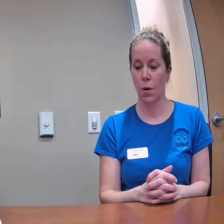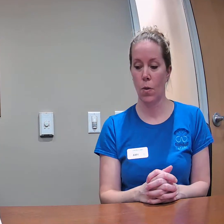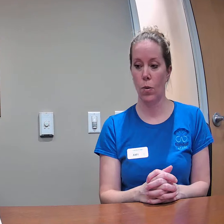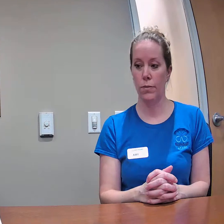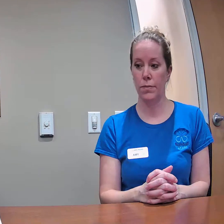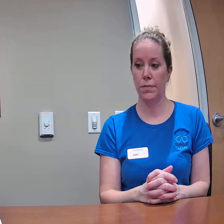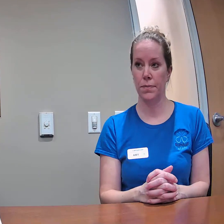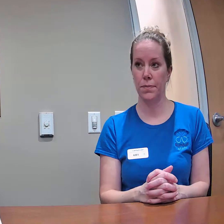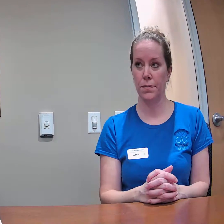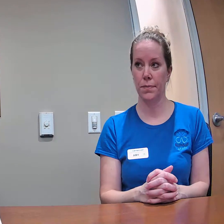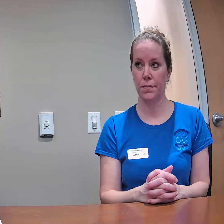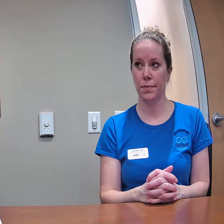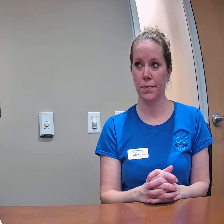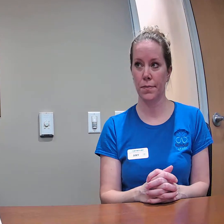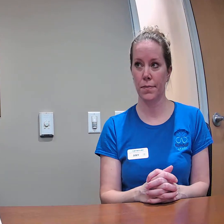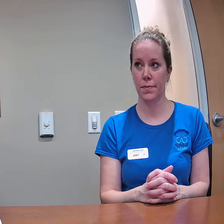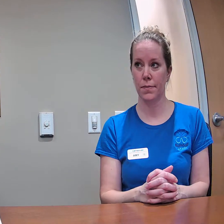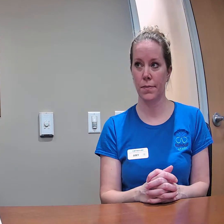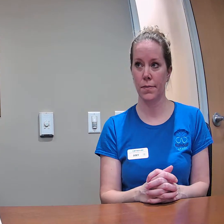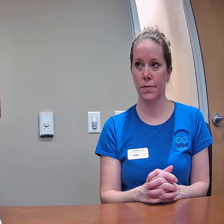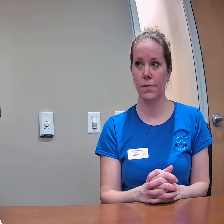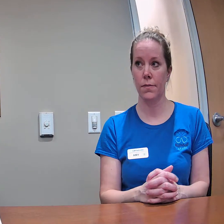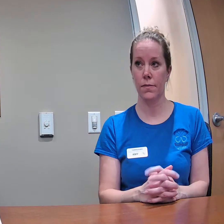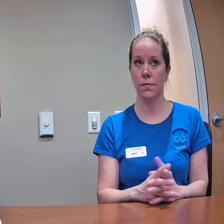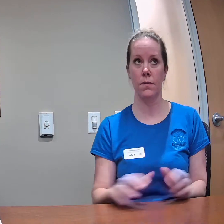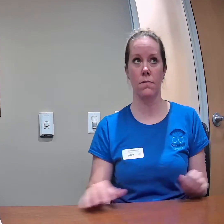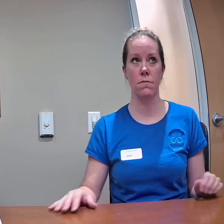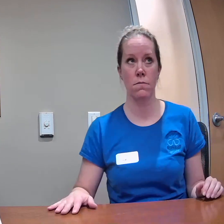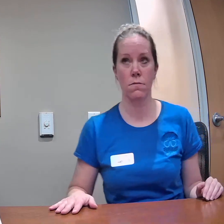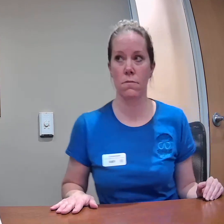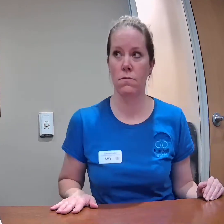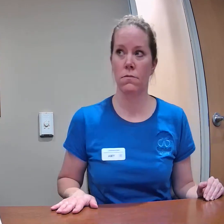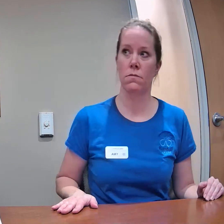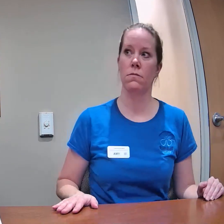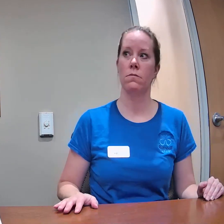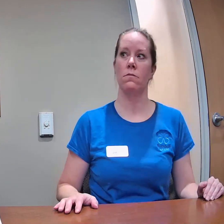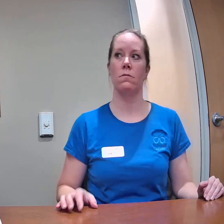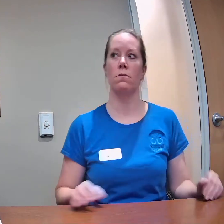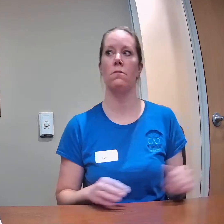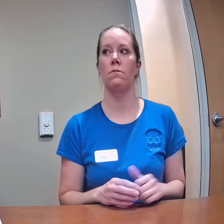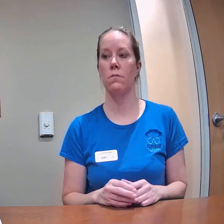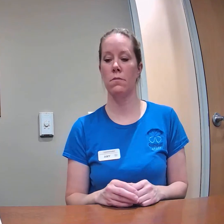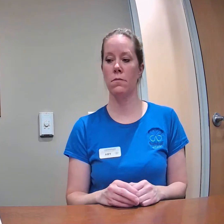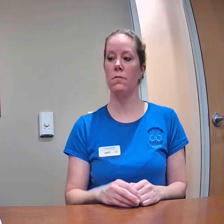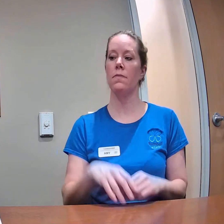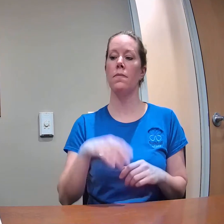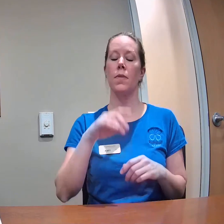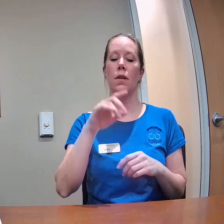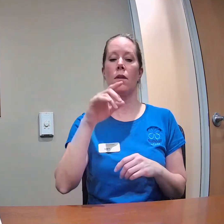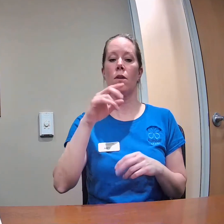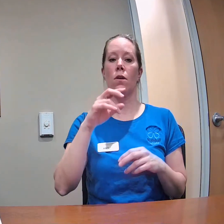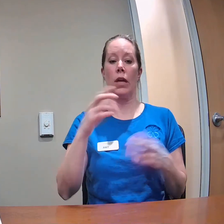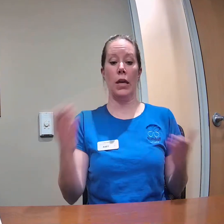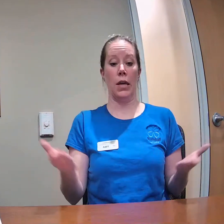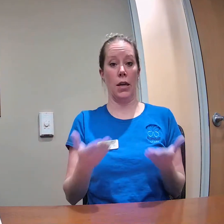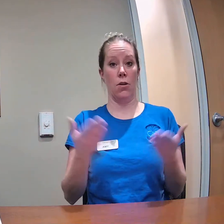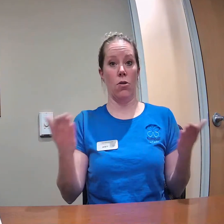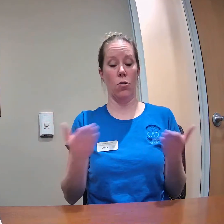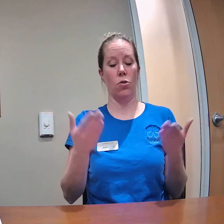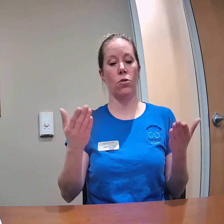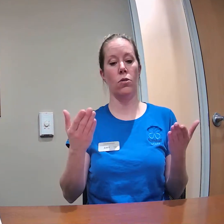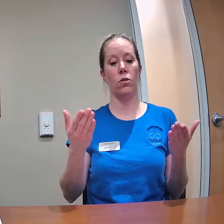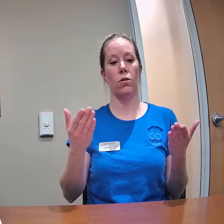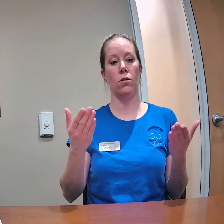So the resident has the right to have family and friends present 24 hours per day. BRHD has discretion